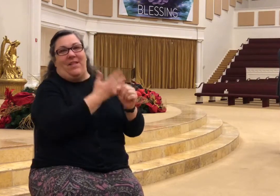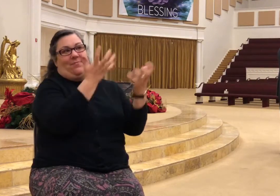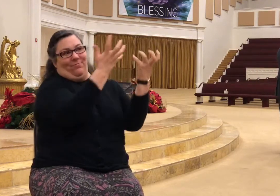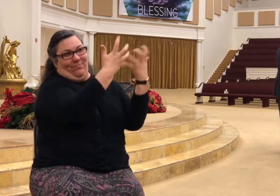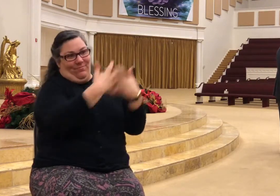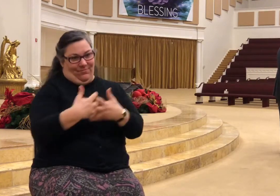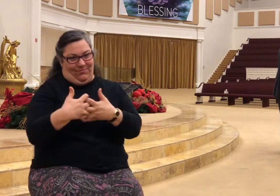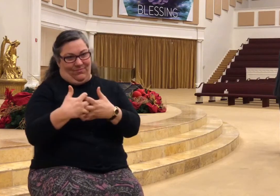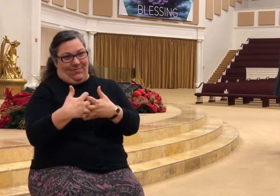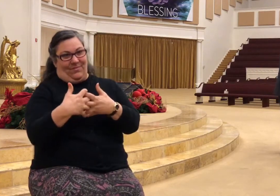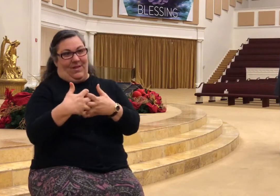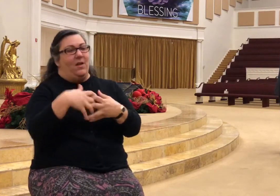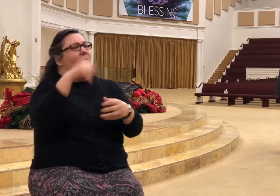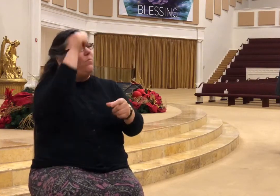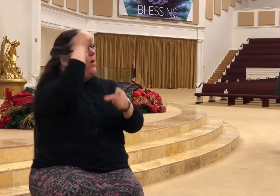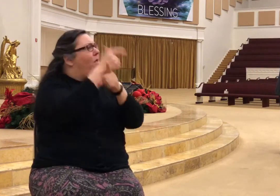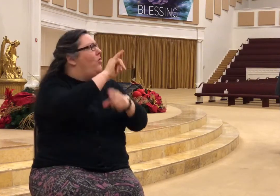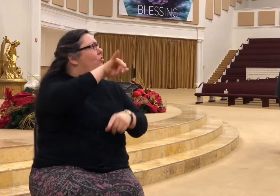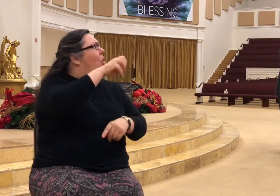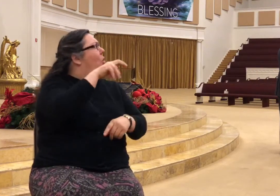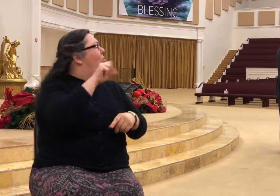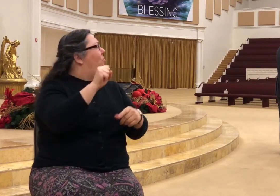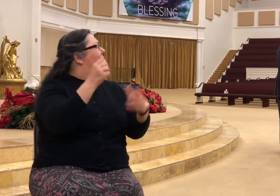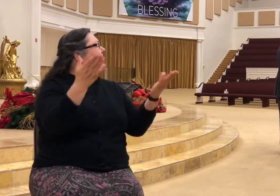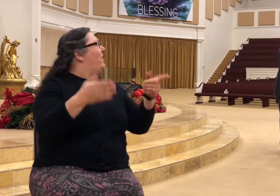through it. Are the Joneses here tonight? I'm looking.